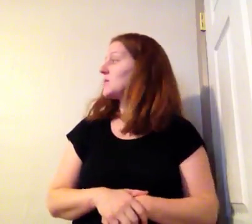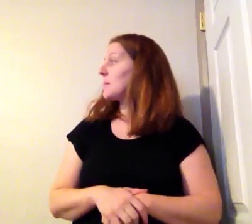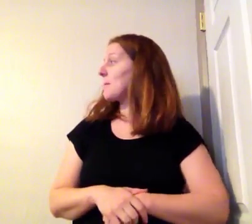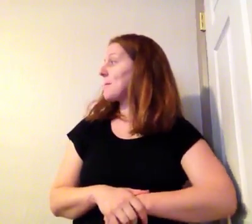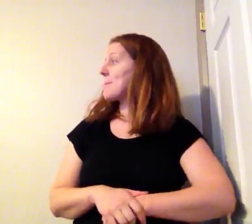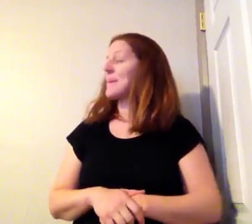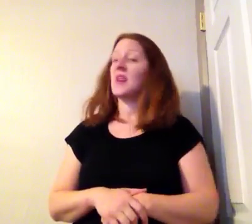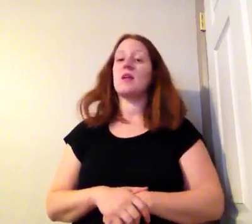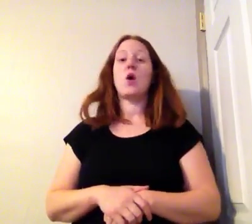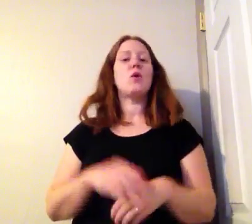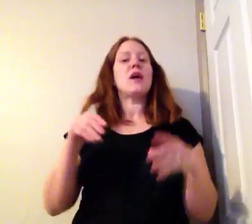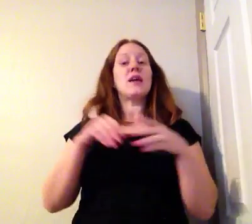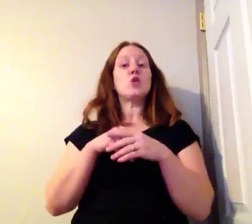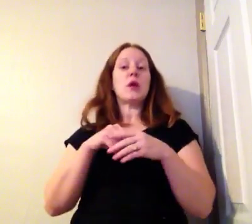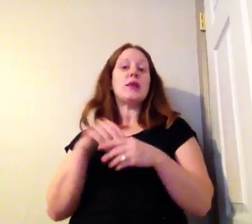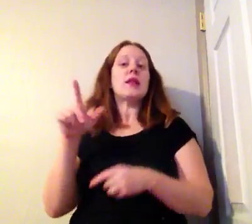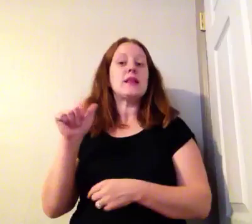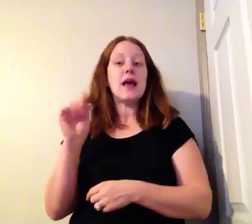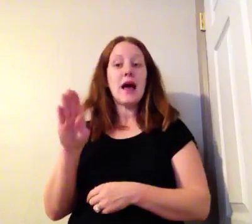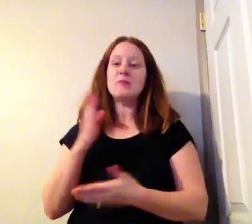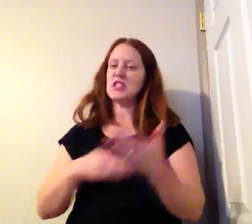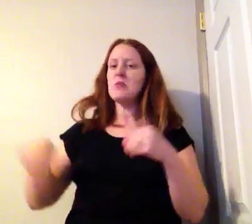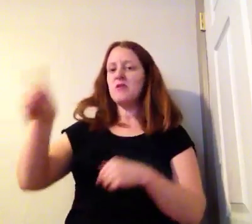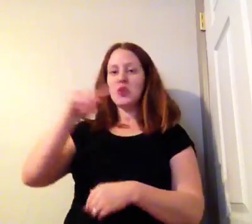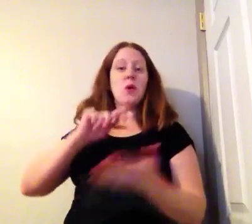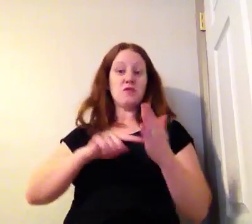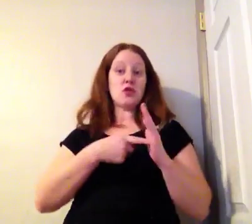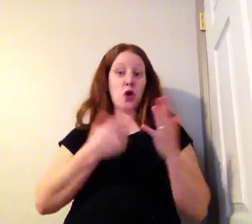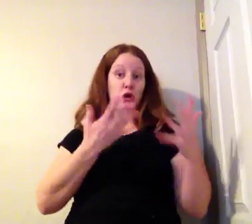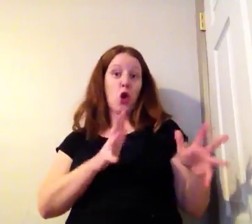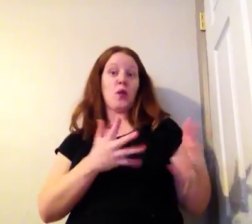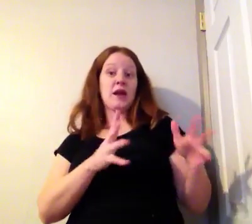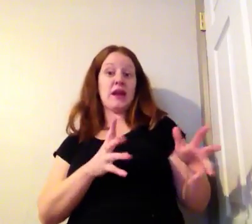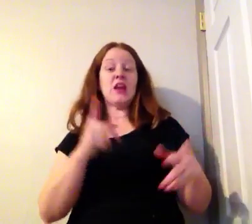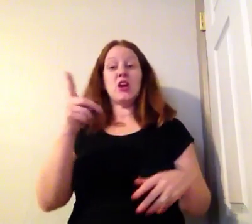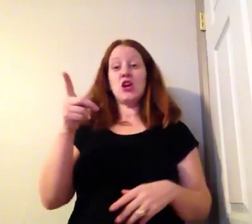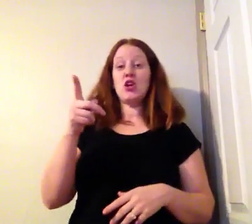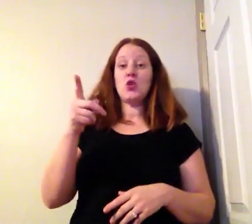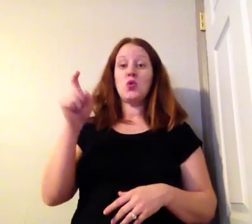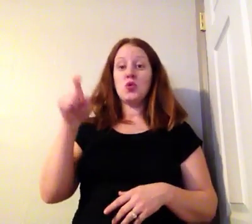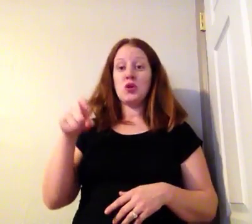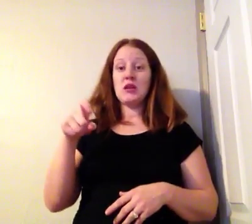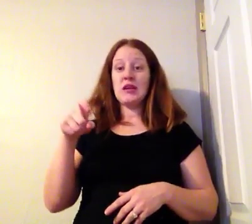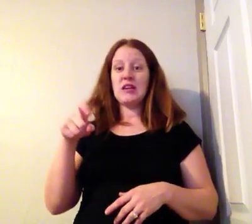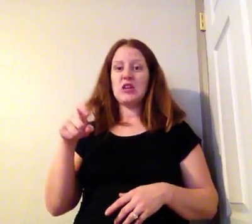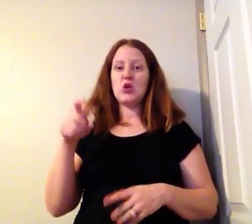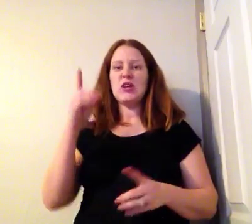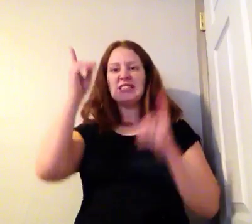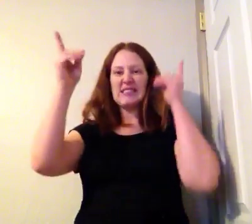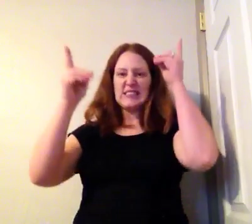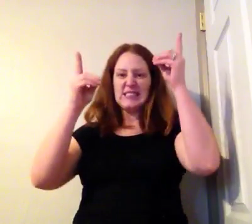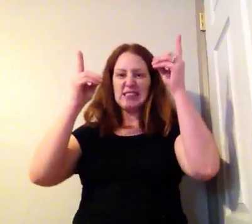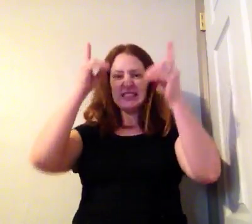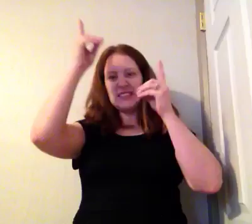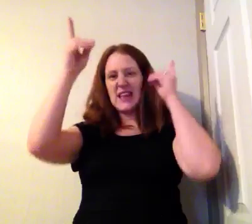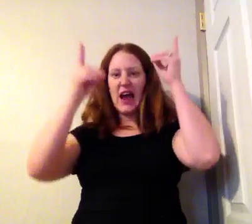So in the lab, some of you have started already. You design a reaction using acetic acid and sodium bicarbonate that